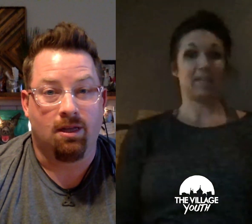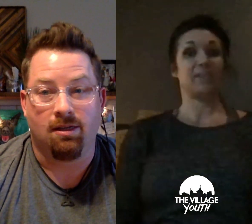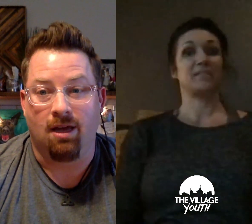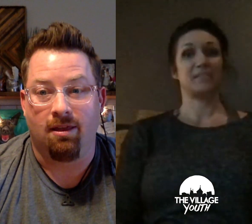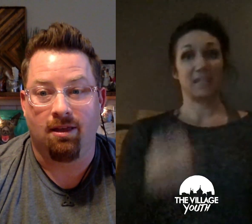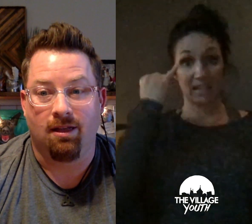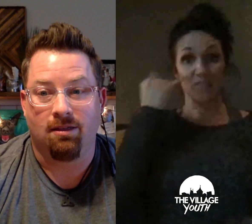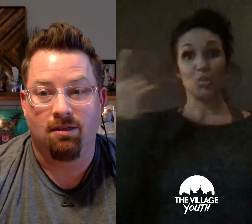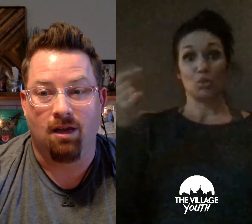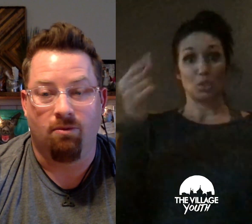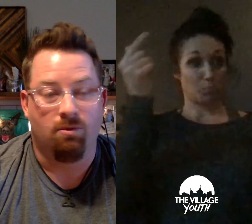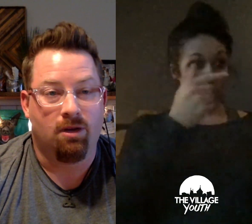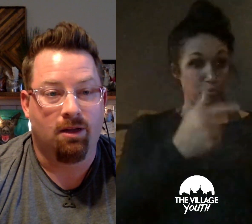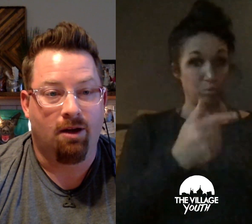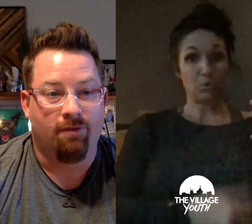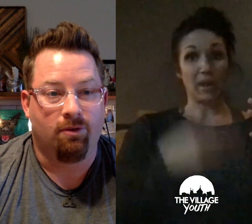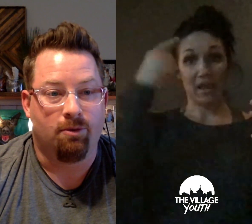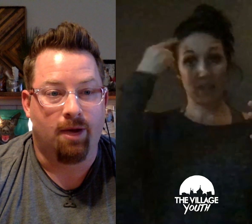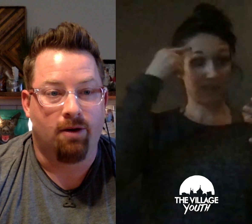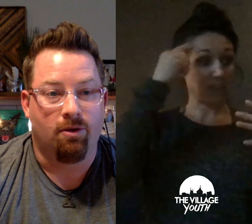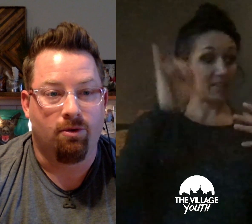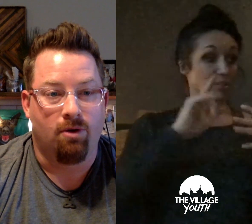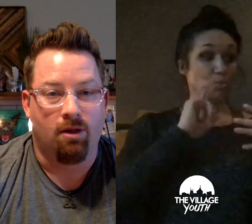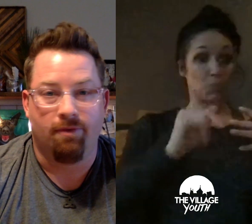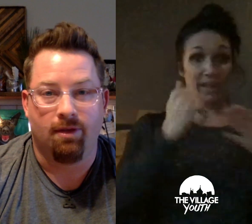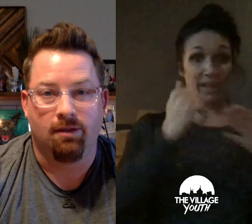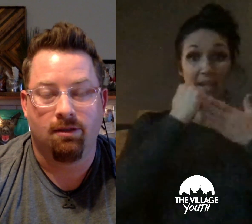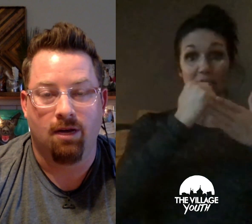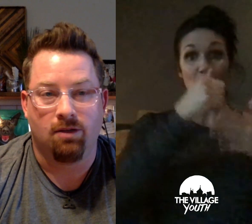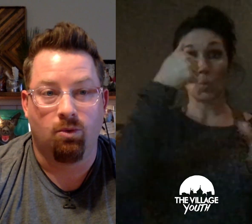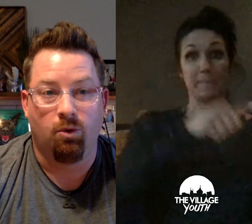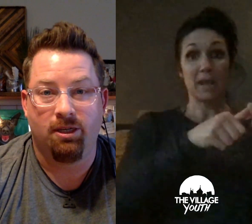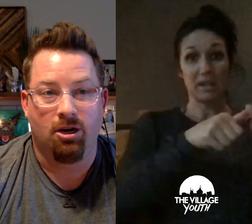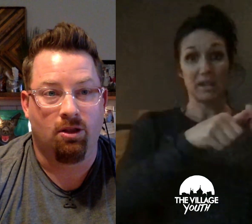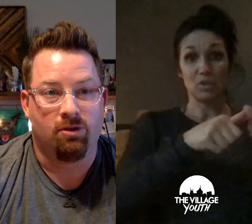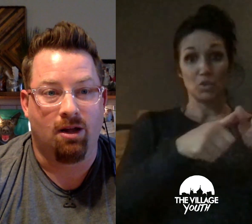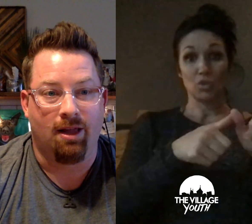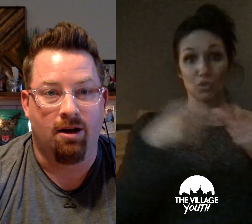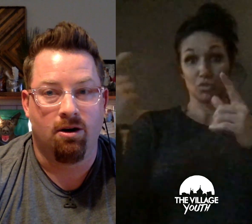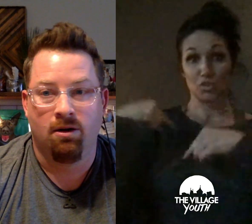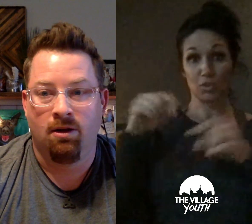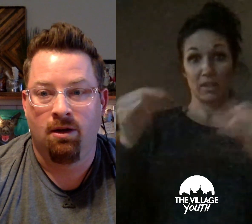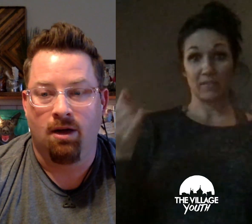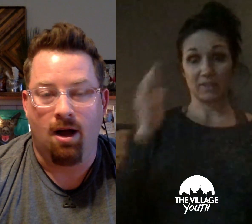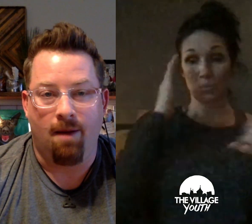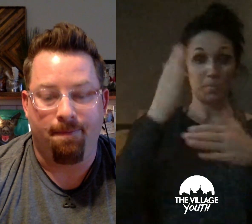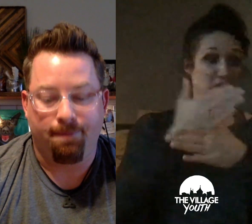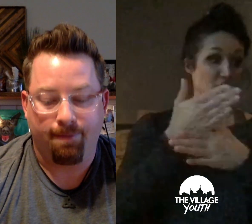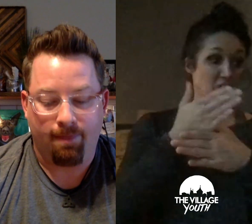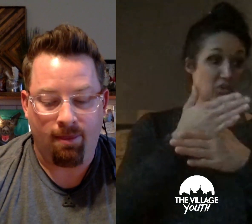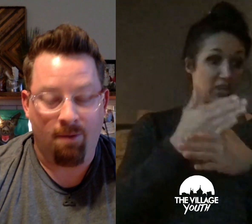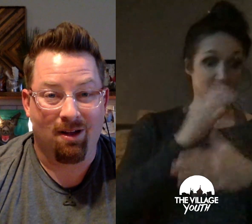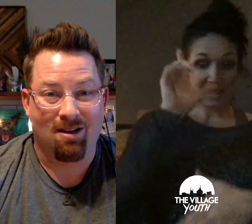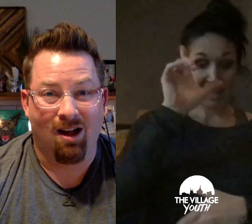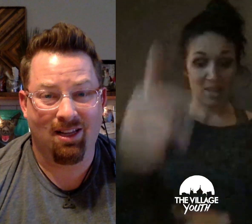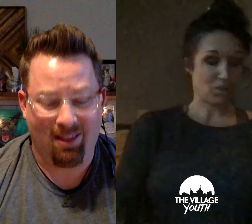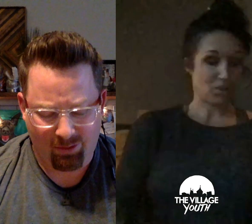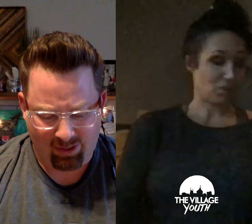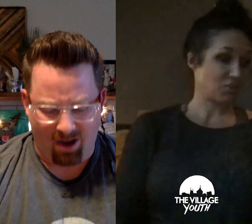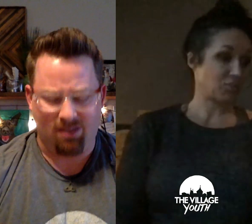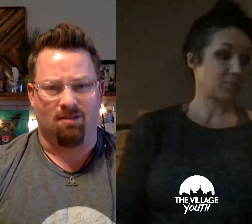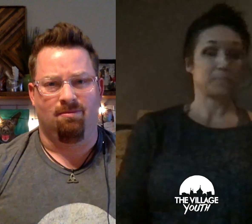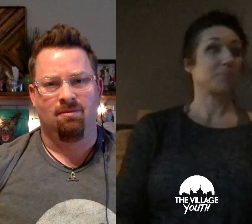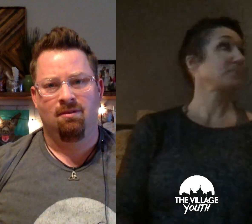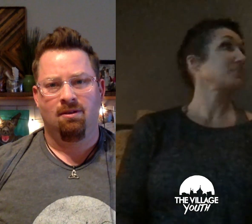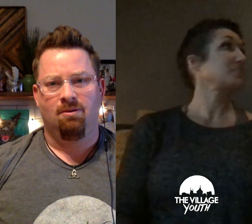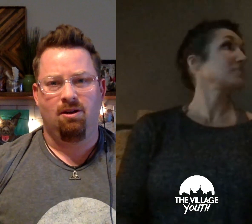those things, I think that's a really helpful reminder through all of this. So we'll be sharing those out later. But Colleen, this